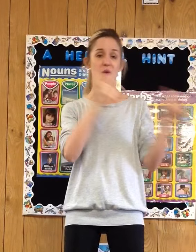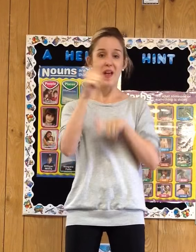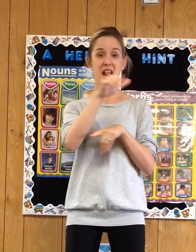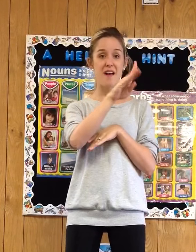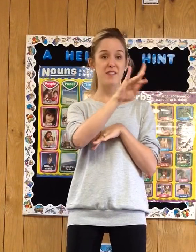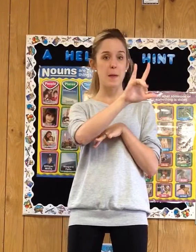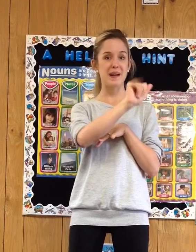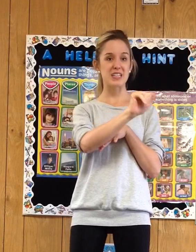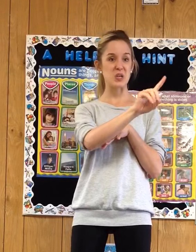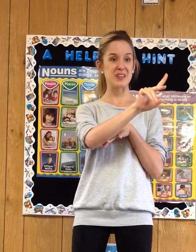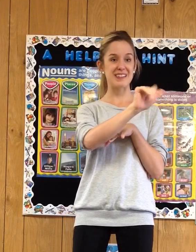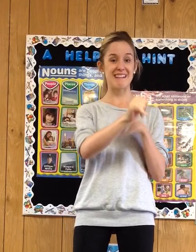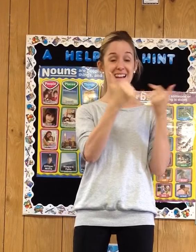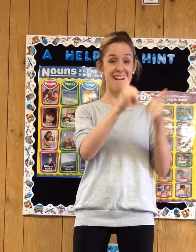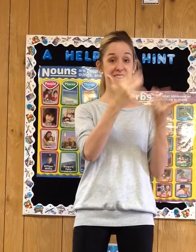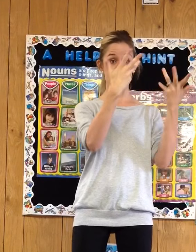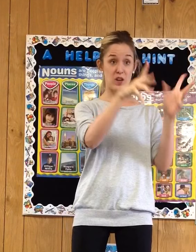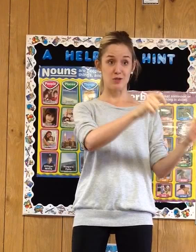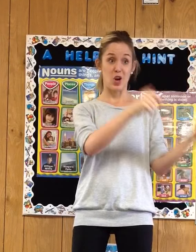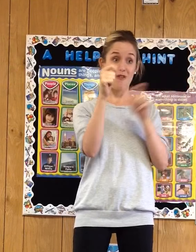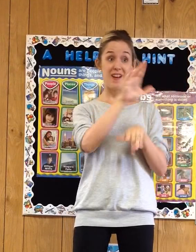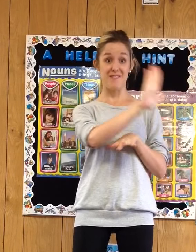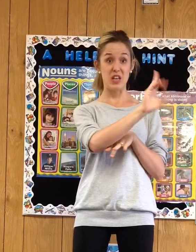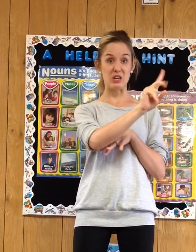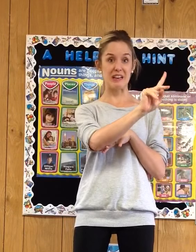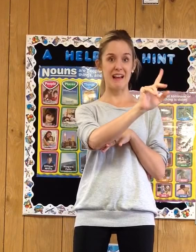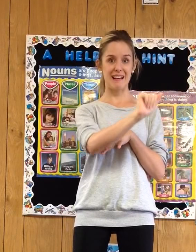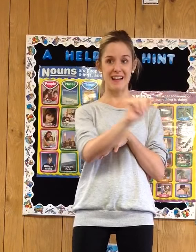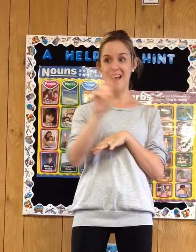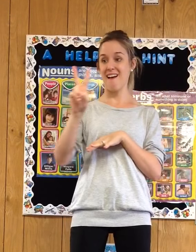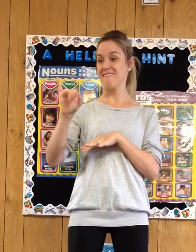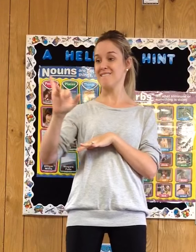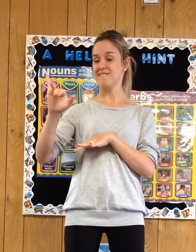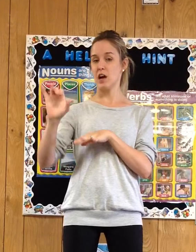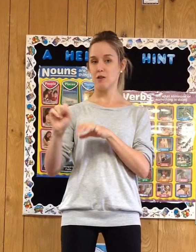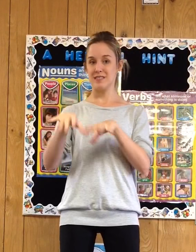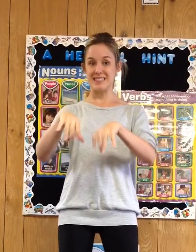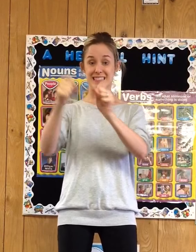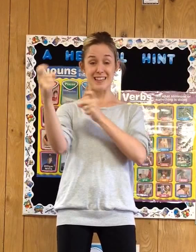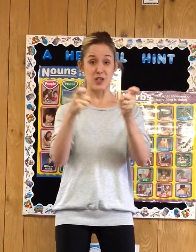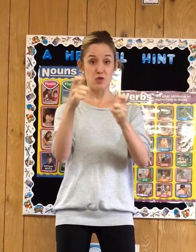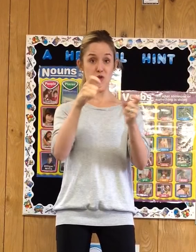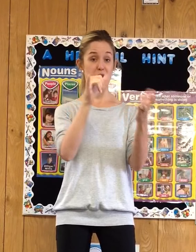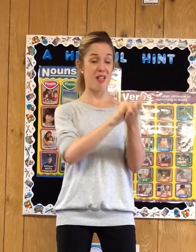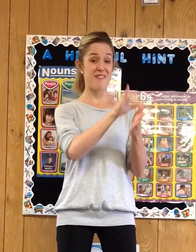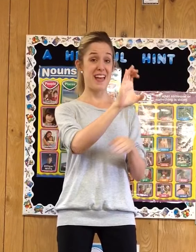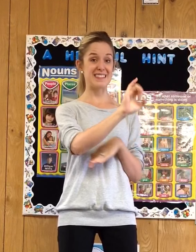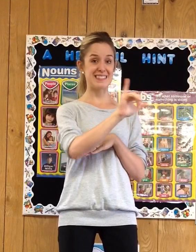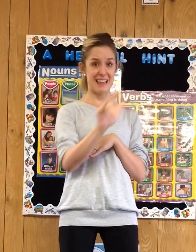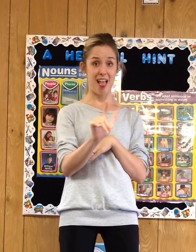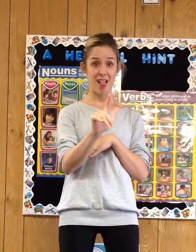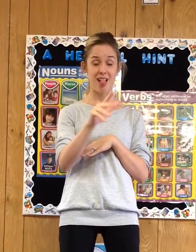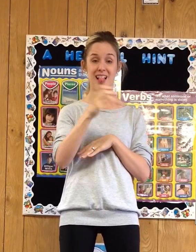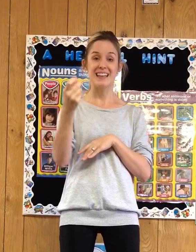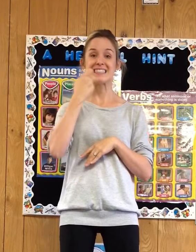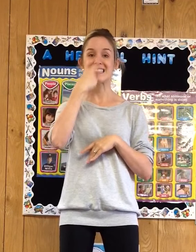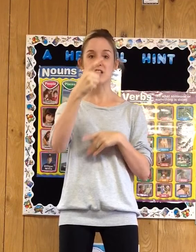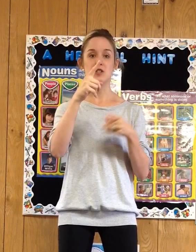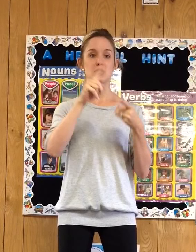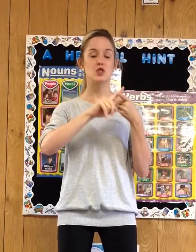now that we've gotten rid of the bacteria DNA, the virus DNA takes control of the cell and it tells it to start